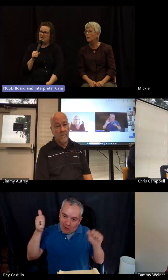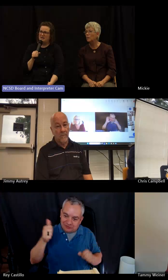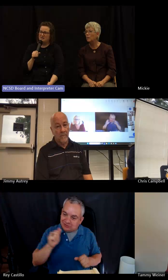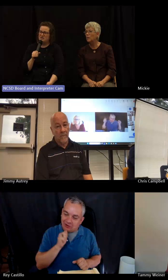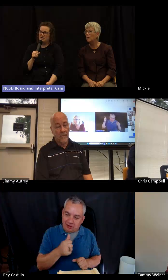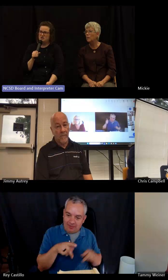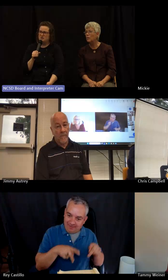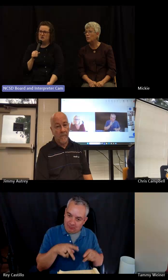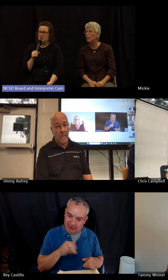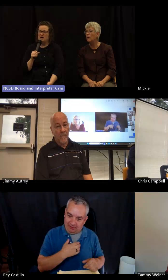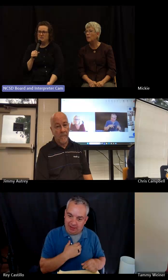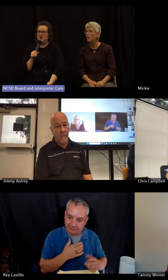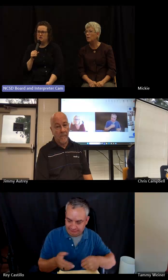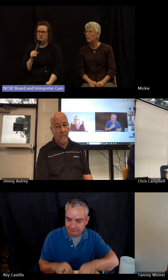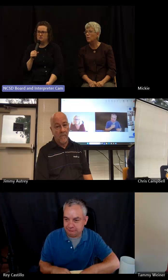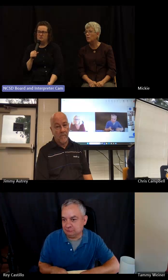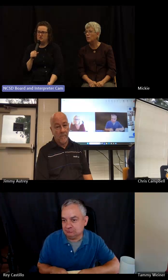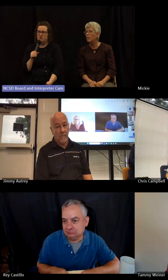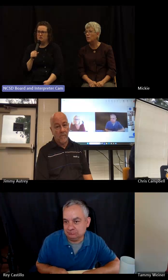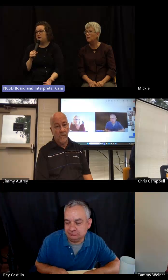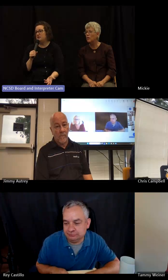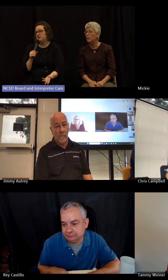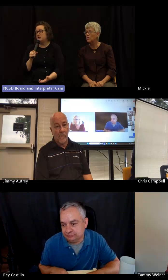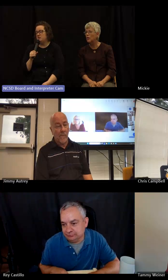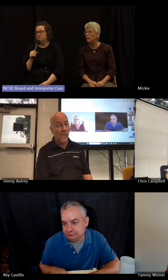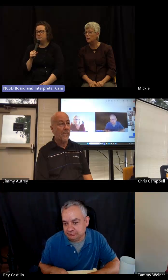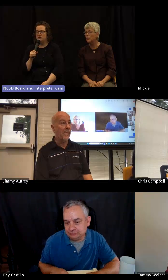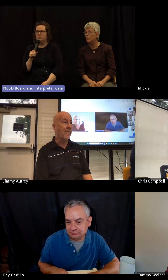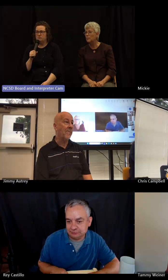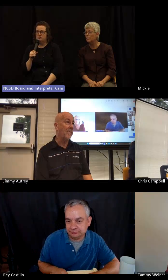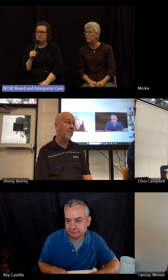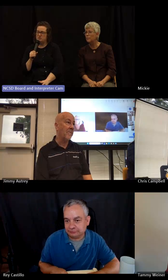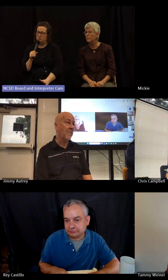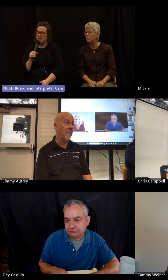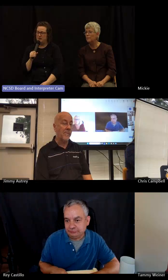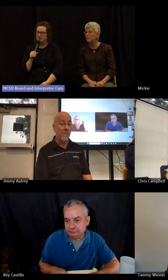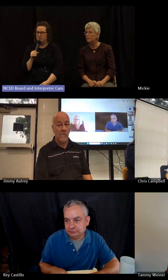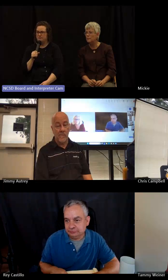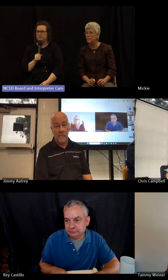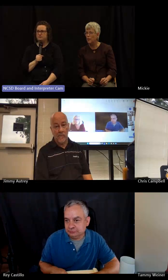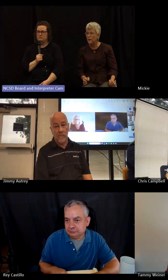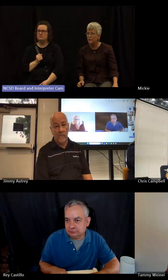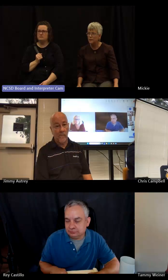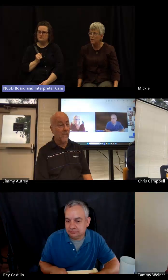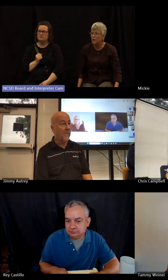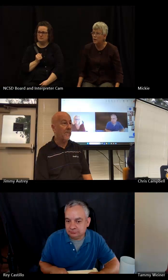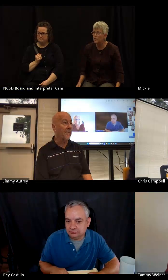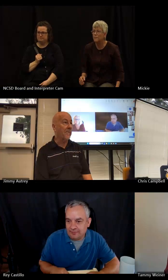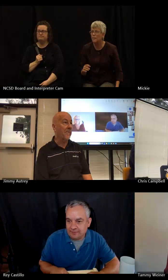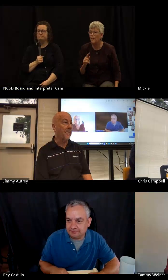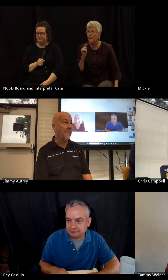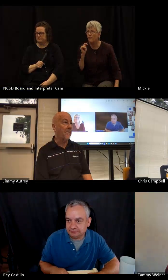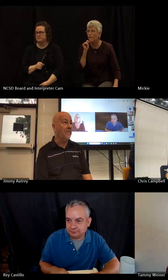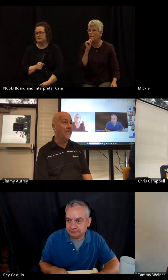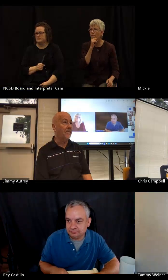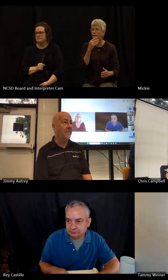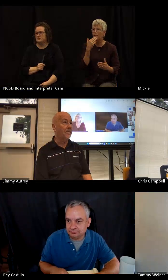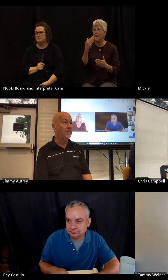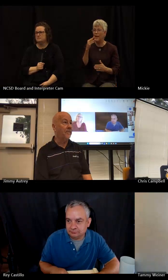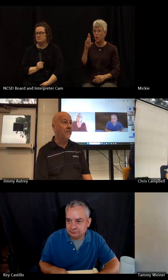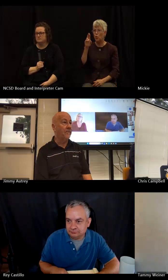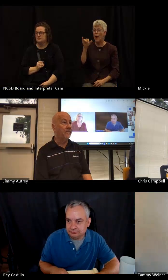that in the legislature if you're not making your feelings known. So just putting that out there. Thank you, Ray.